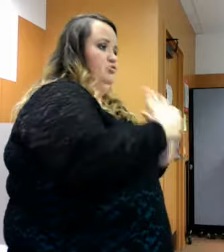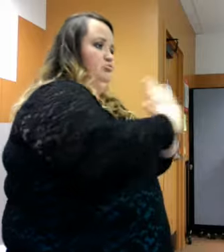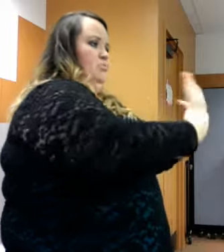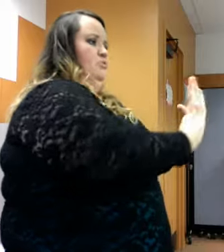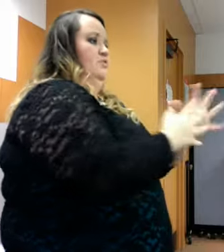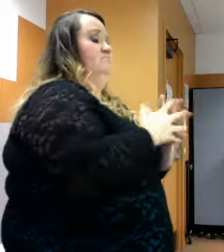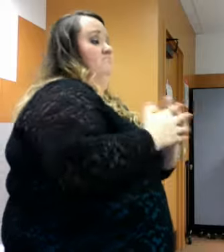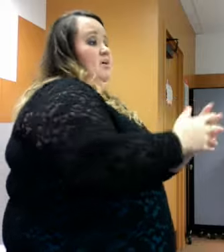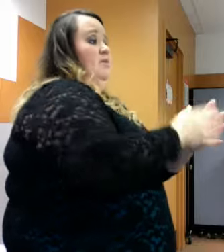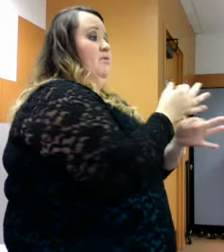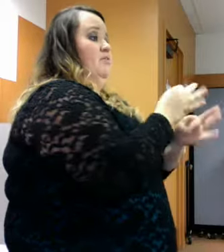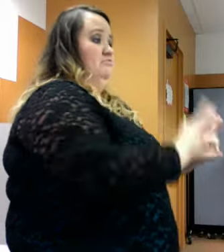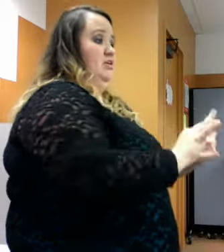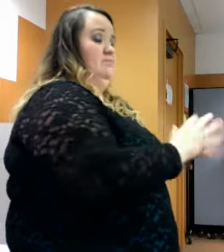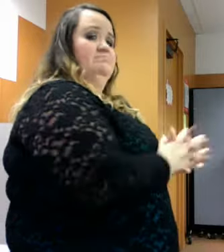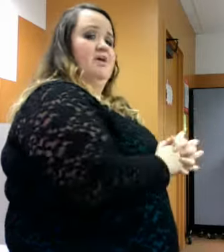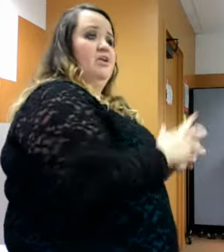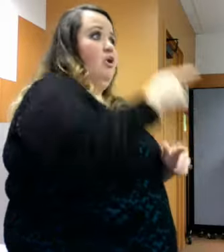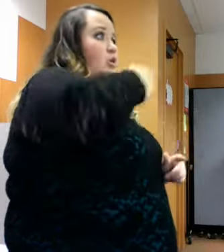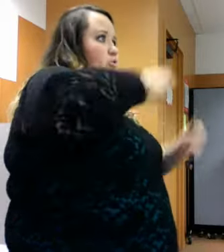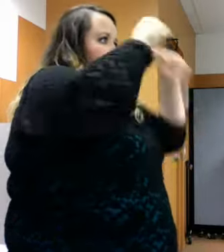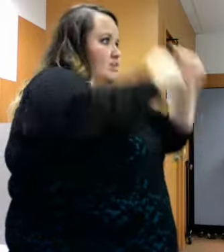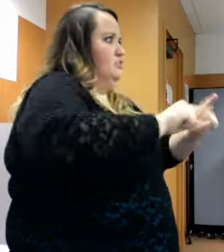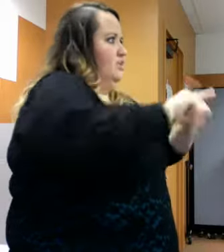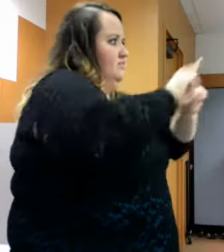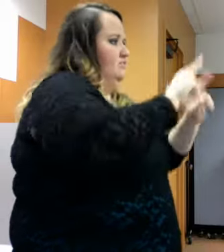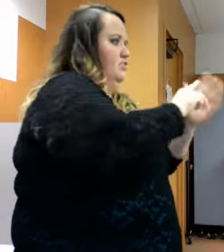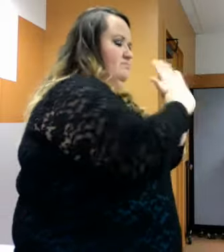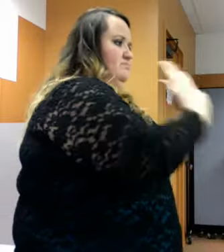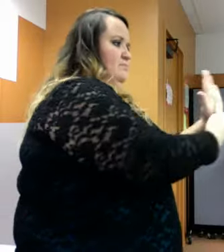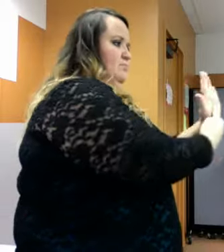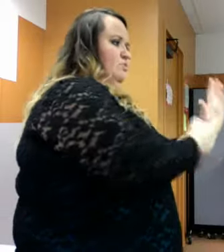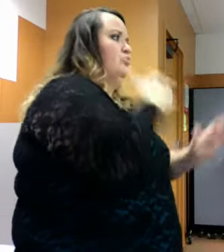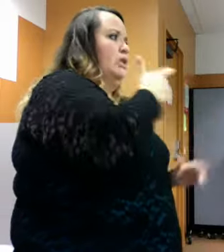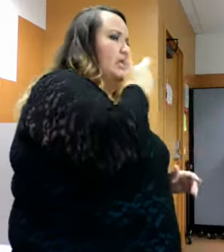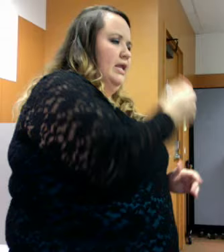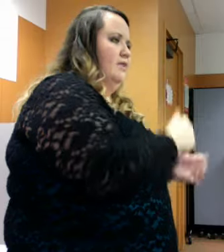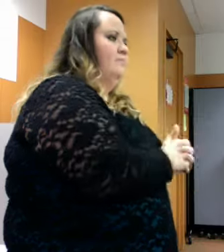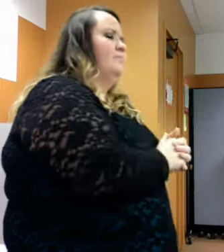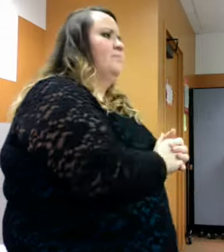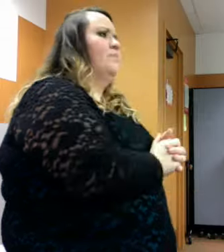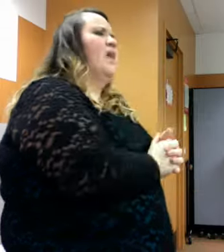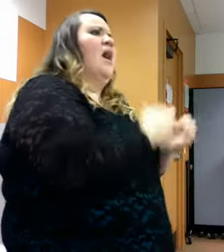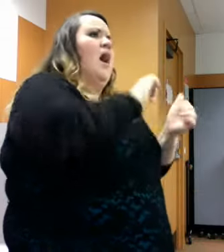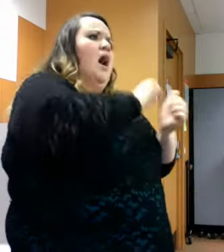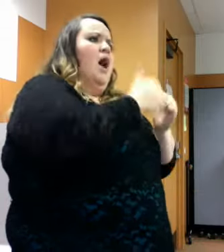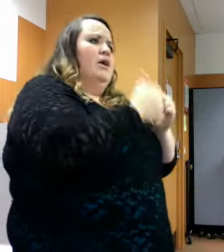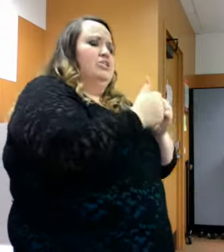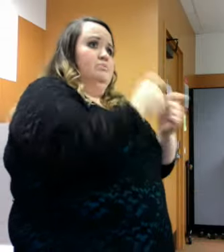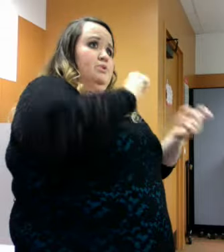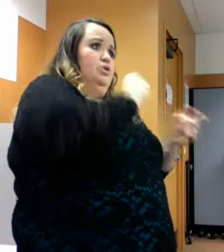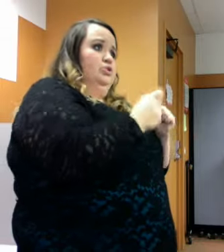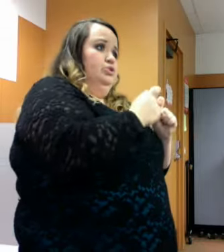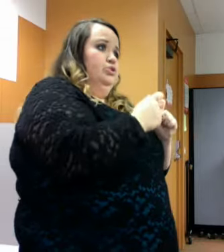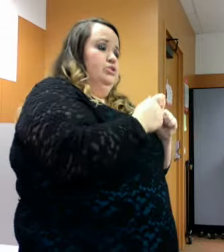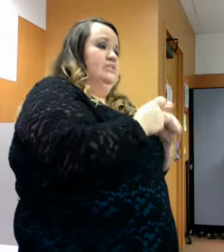all these really neat symbols. How, if at all, has she been altered since she was first put up? So the first real